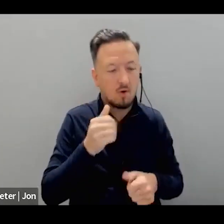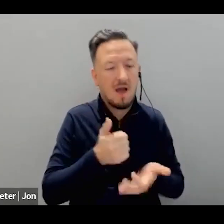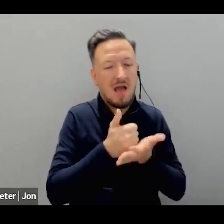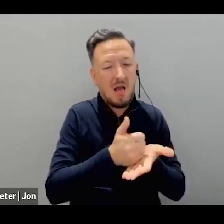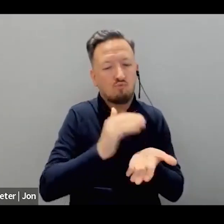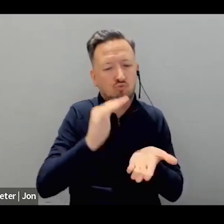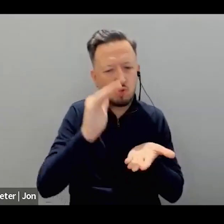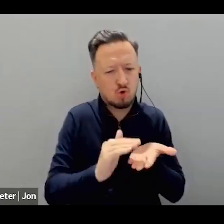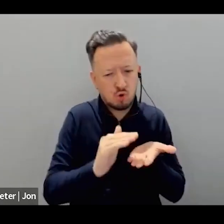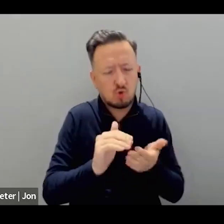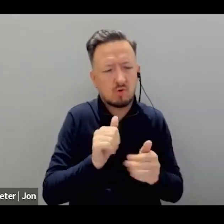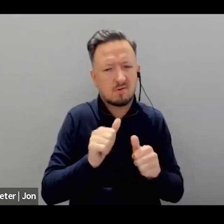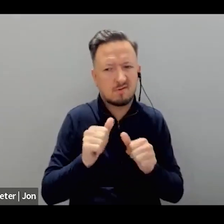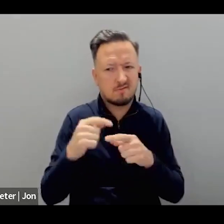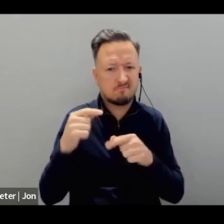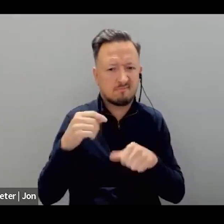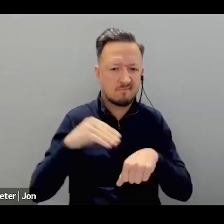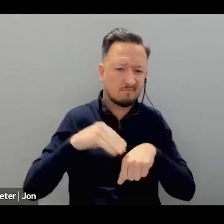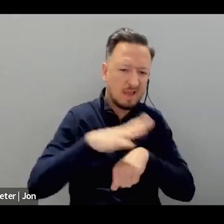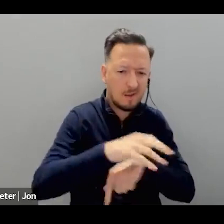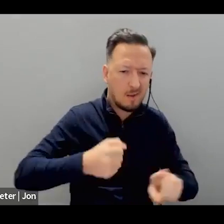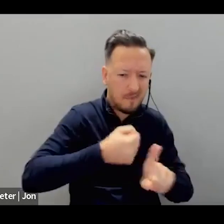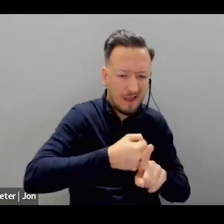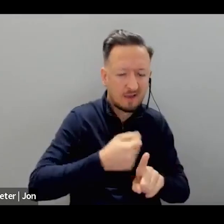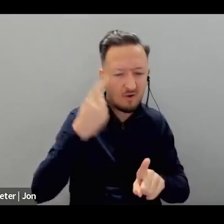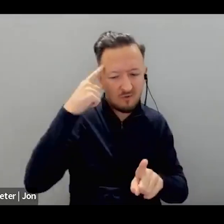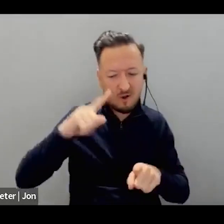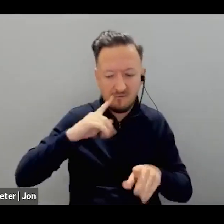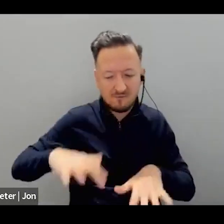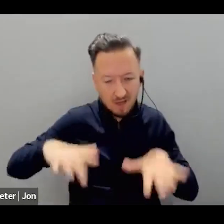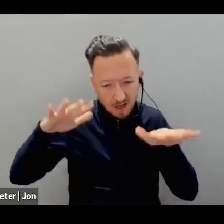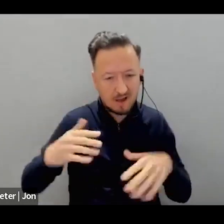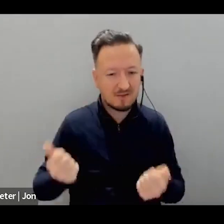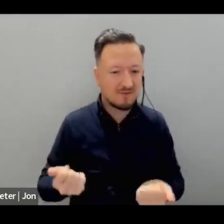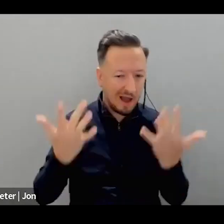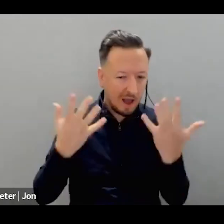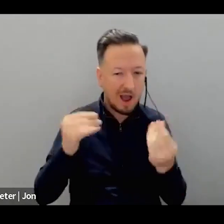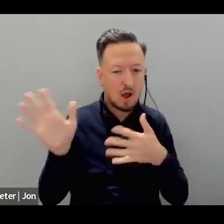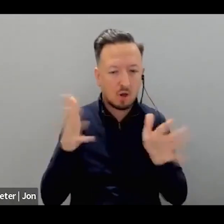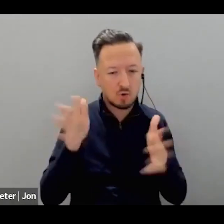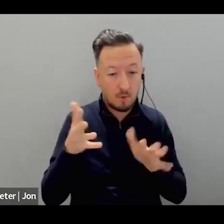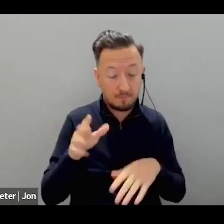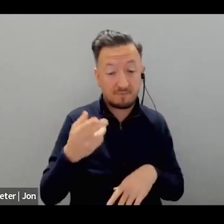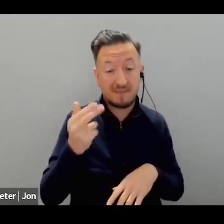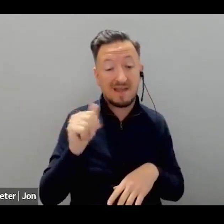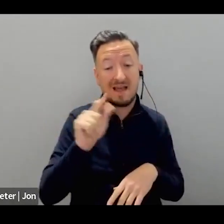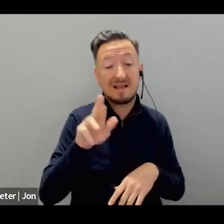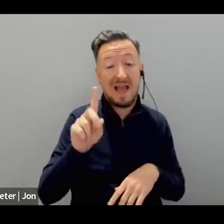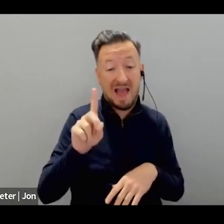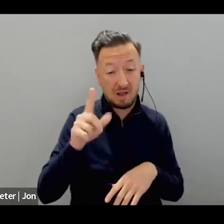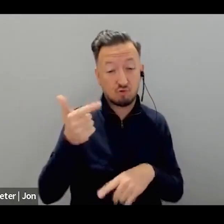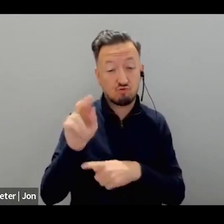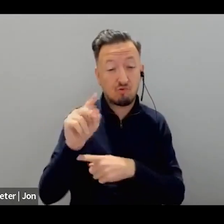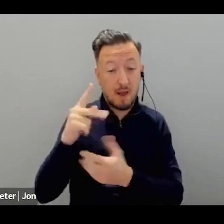and impacts of natural hazards such as floods, wildfires, and storms. The Hazard Mitigation Grant Program